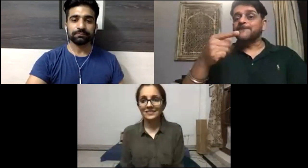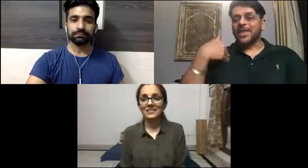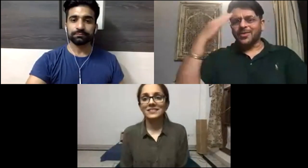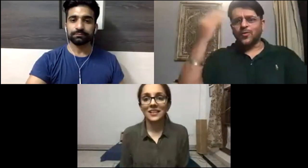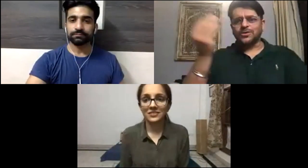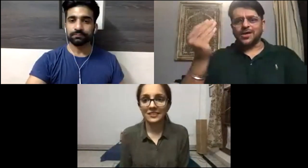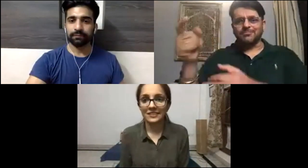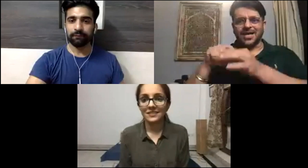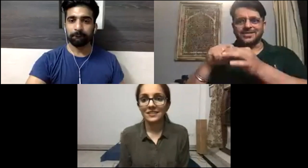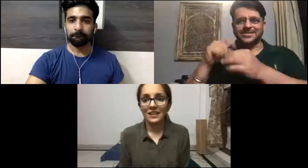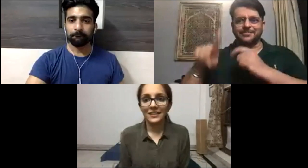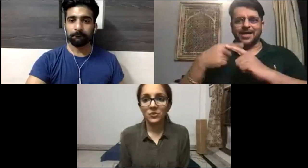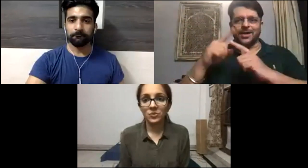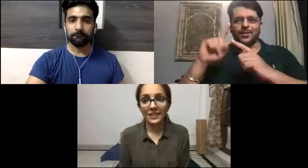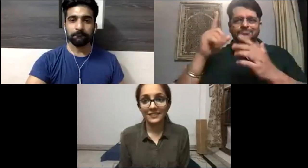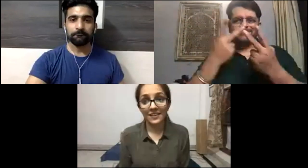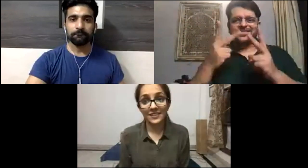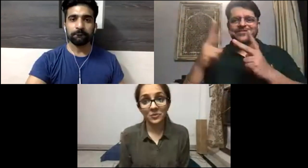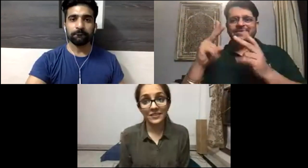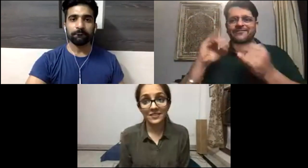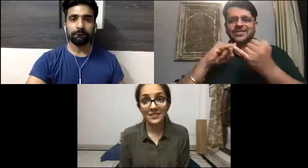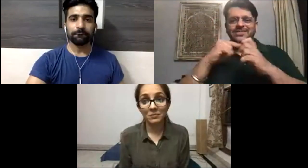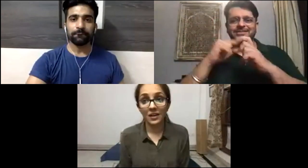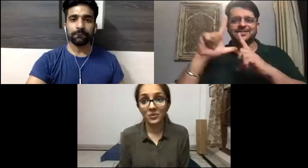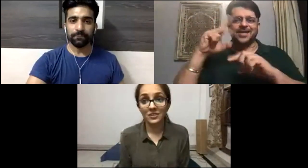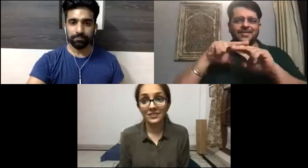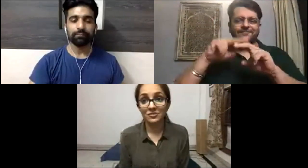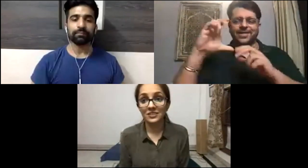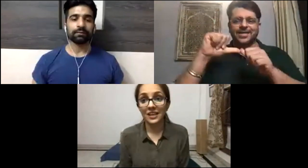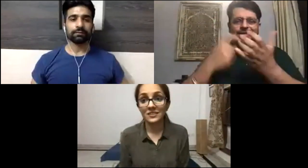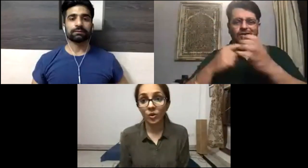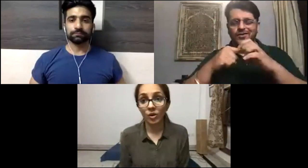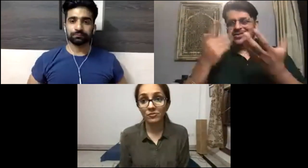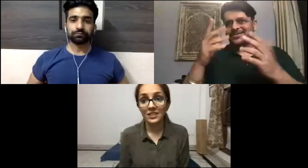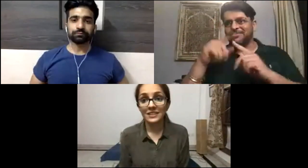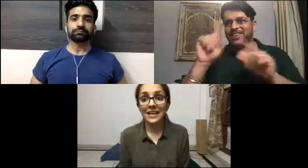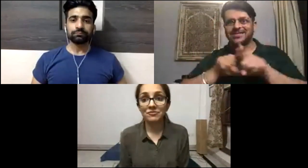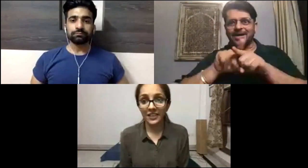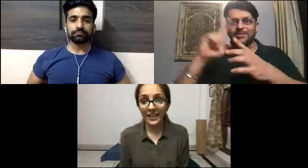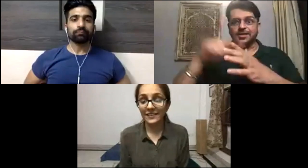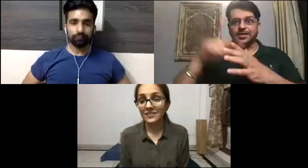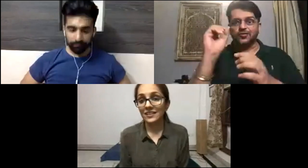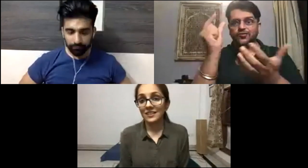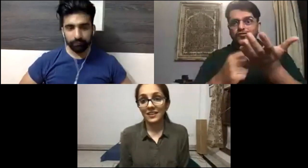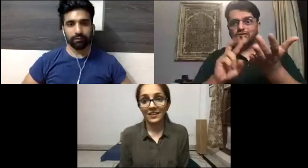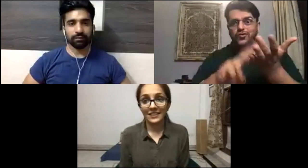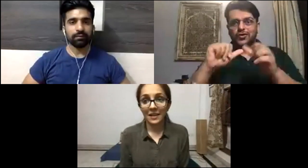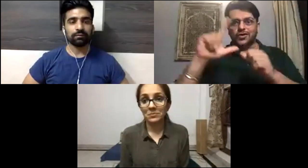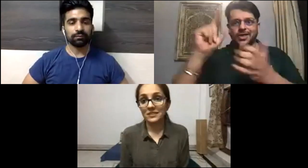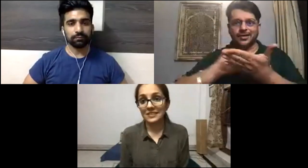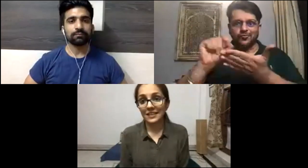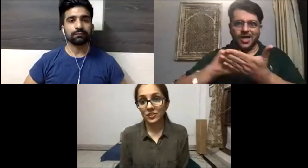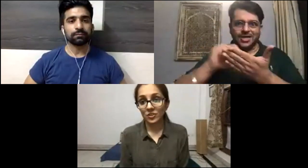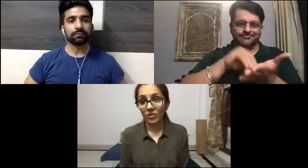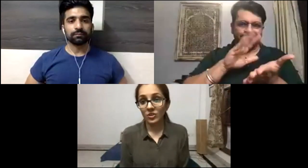Yes, definitely. I know that there are some questions about different kinds of self-care